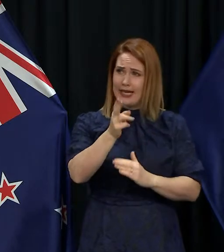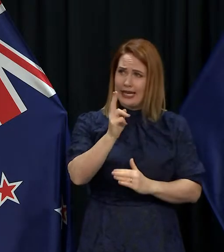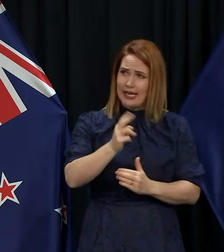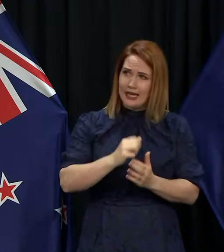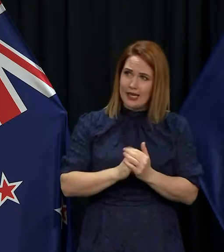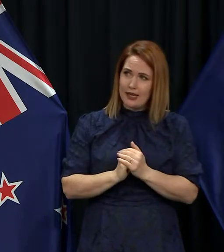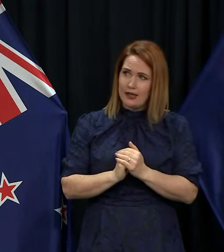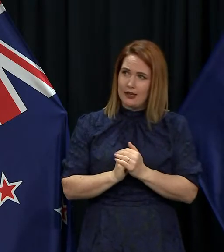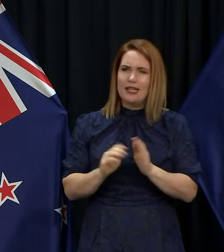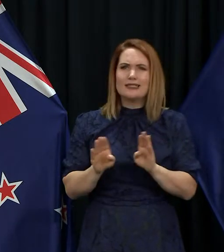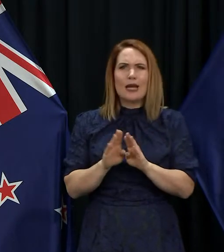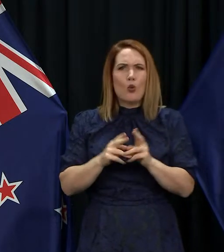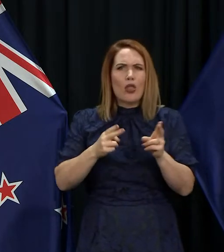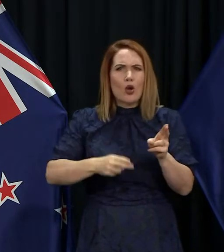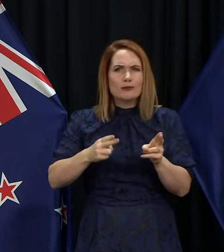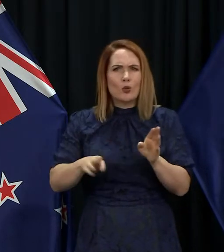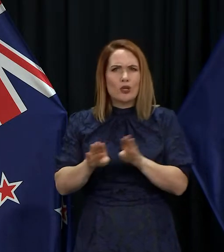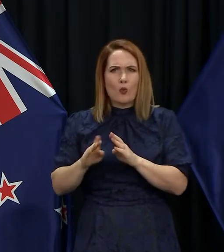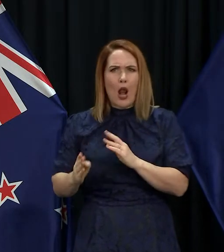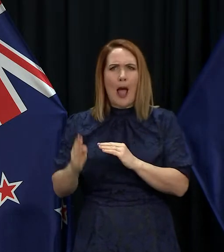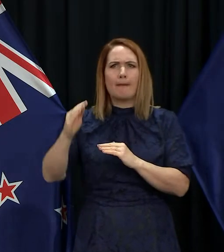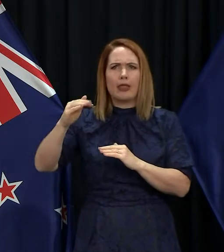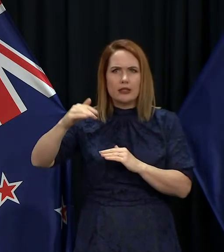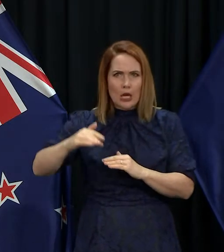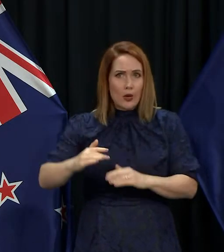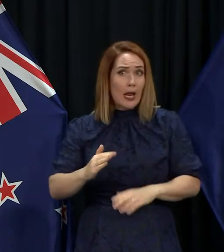with hospitalizations, it seems a little maybe less. So